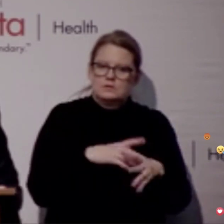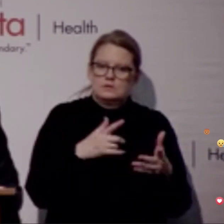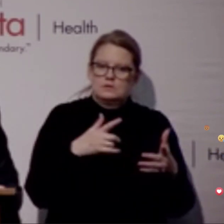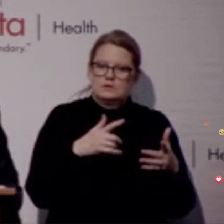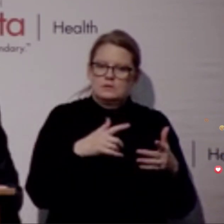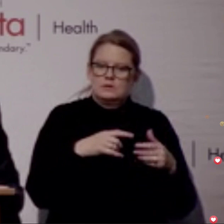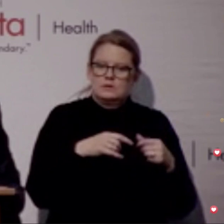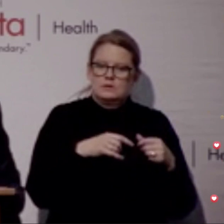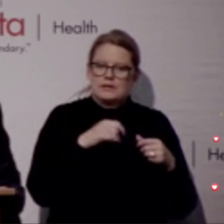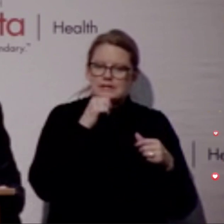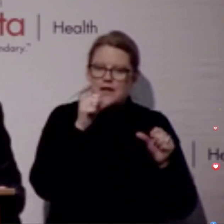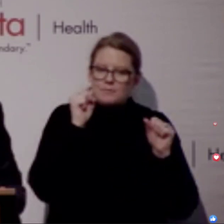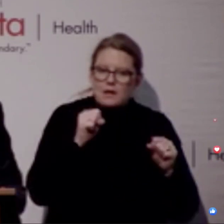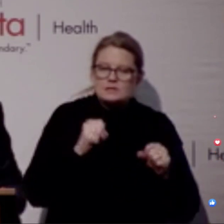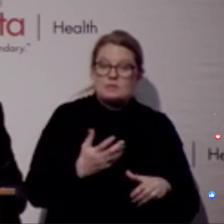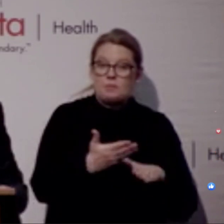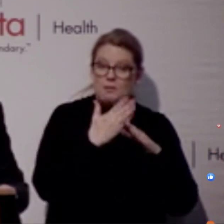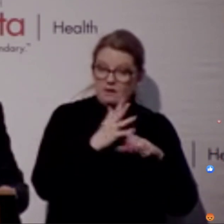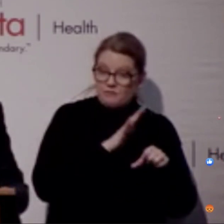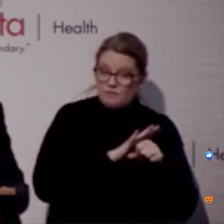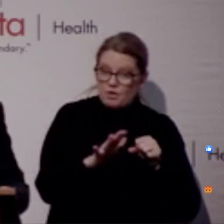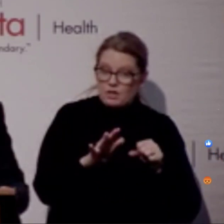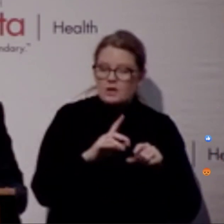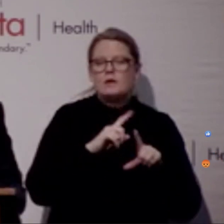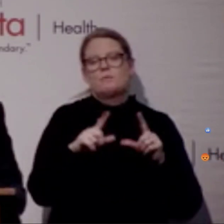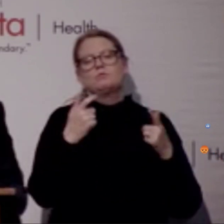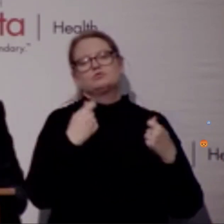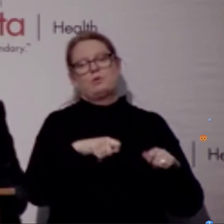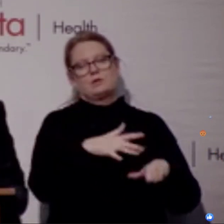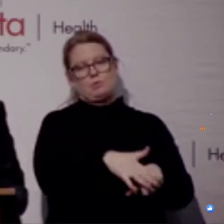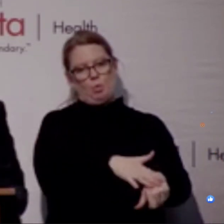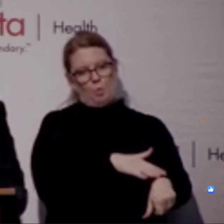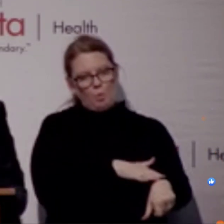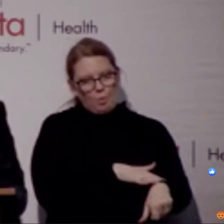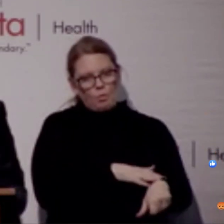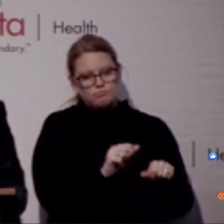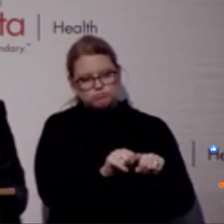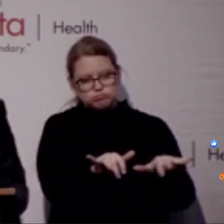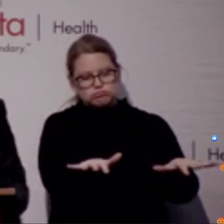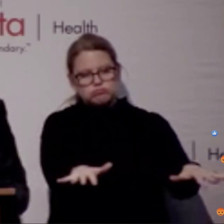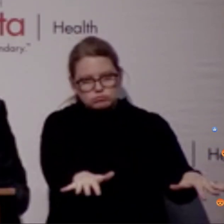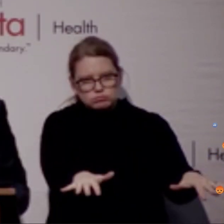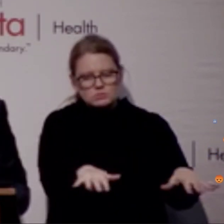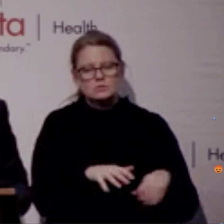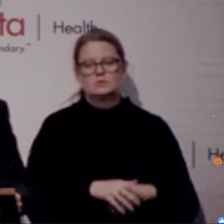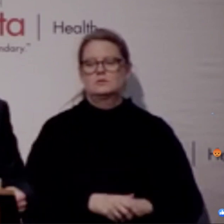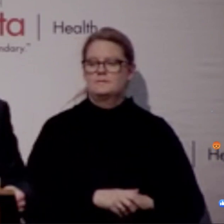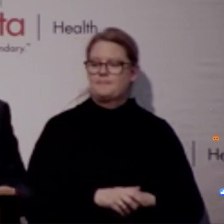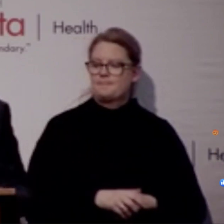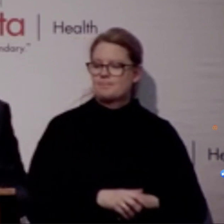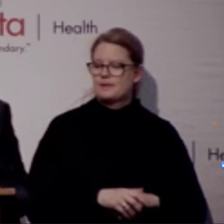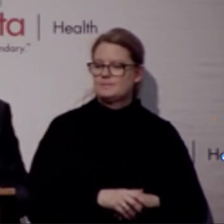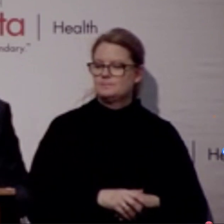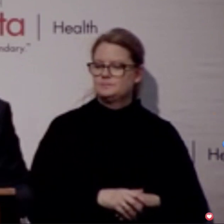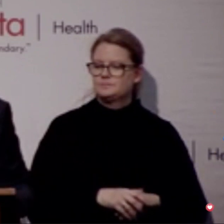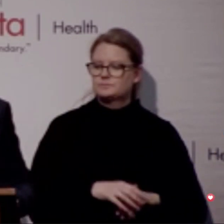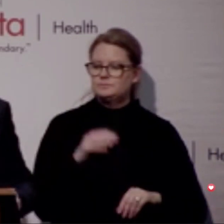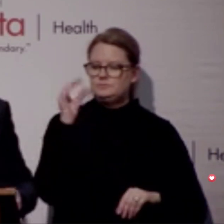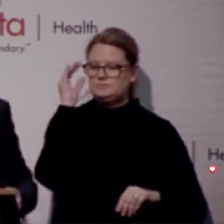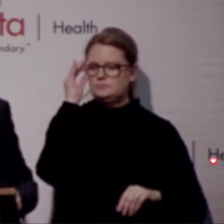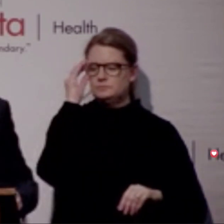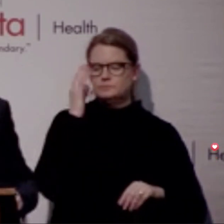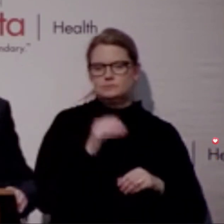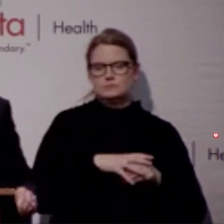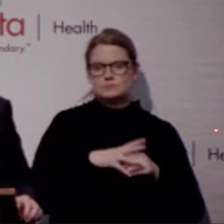It's not possible to prevent it entirely, but we're just trying to slow down the spread. In terms of